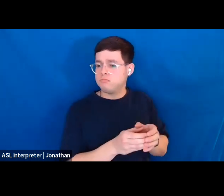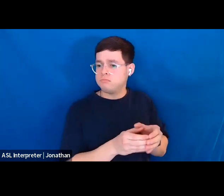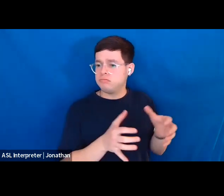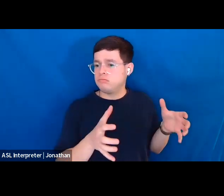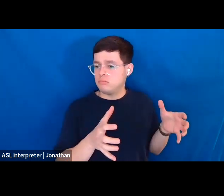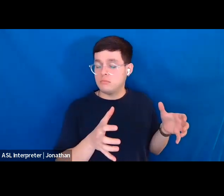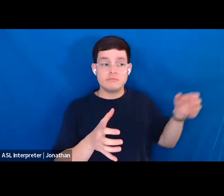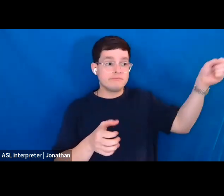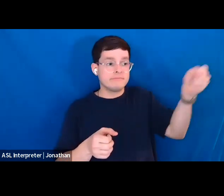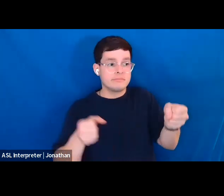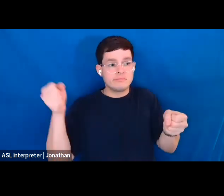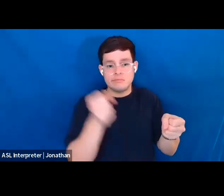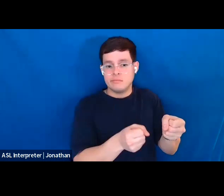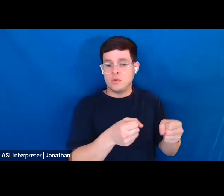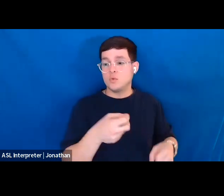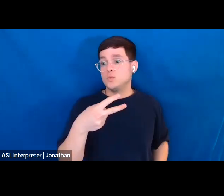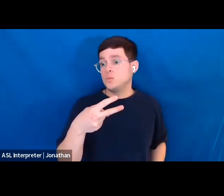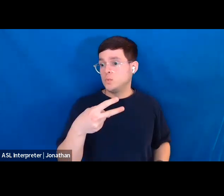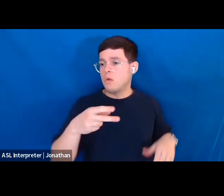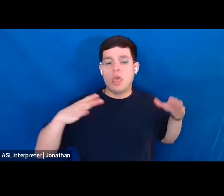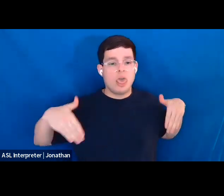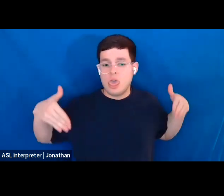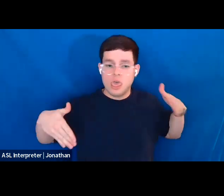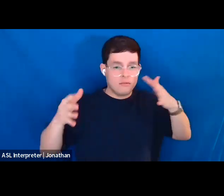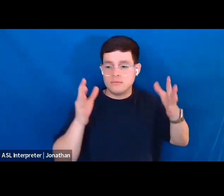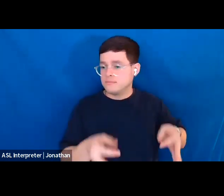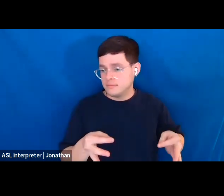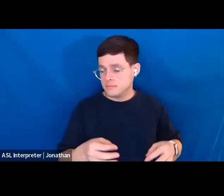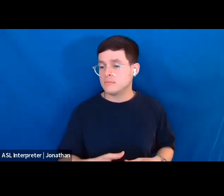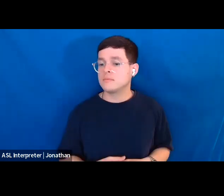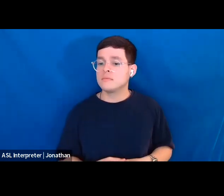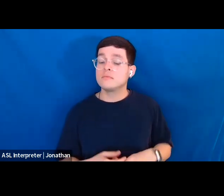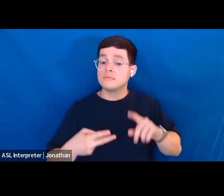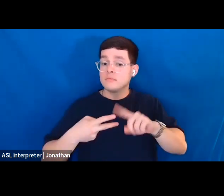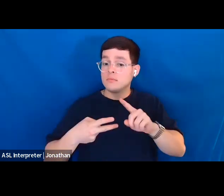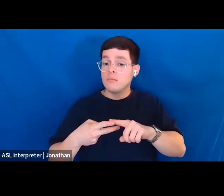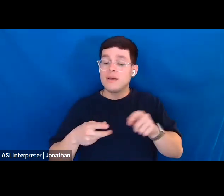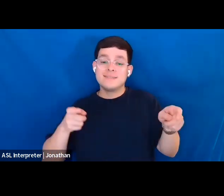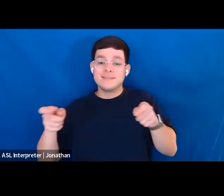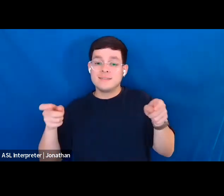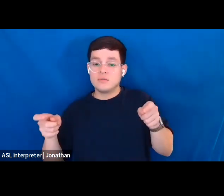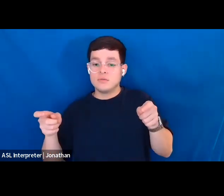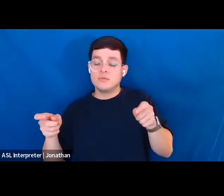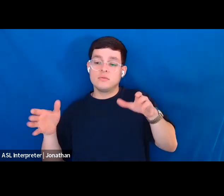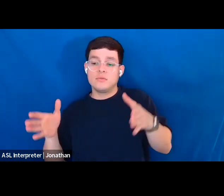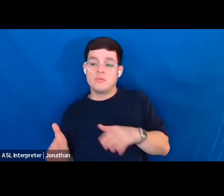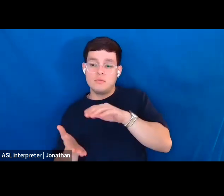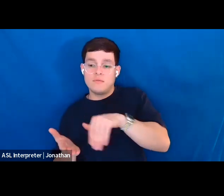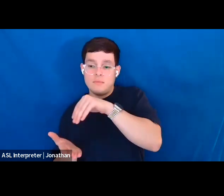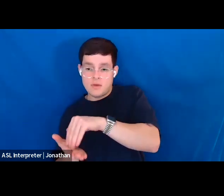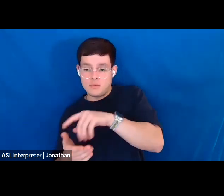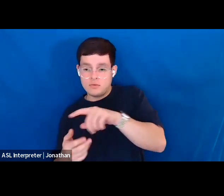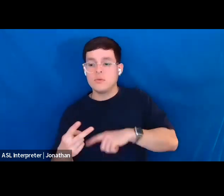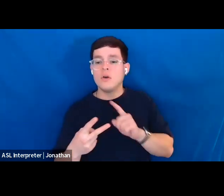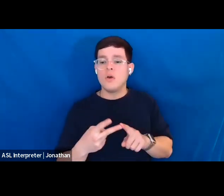new members yet to be determined: a center manager and a content